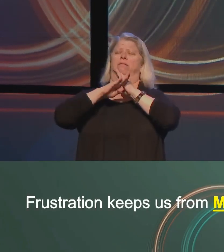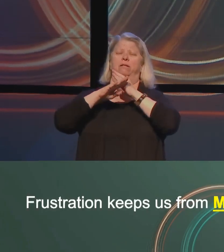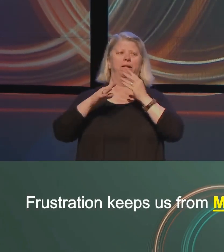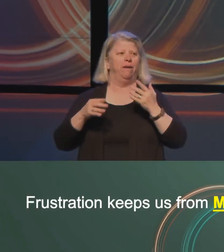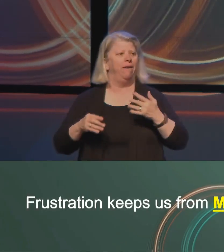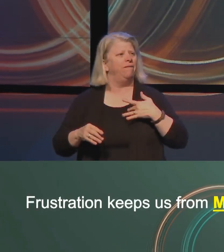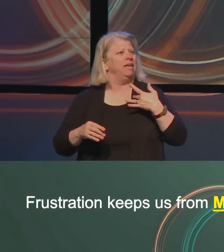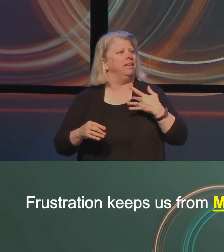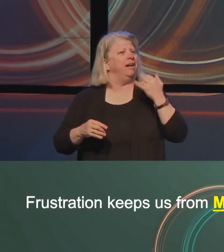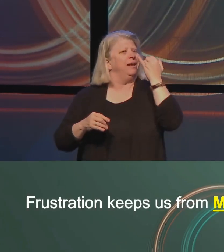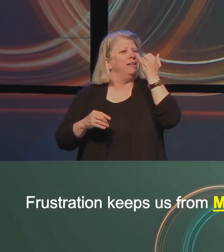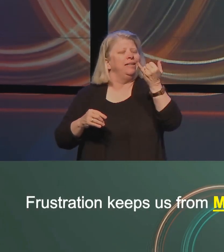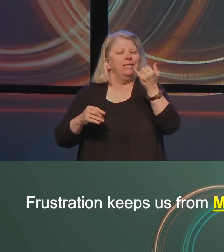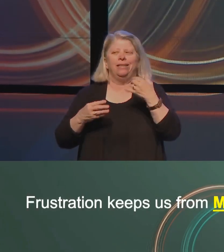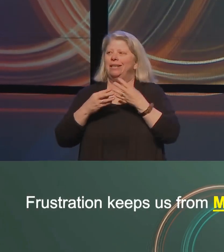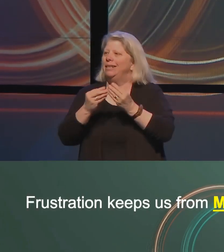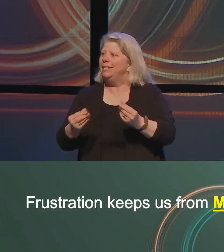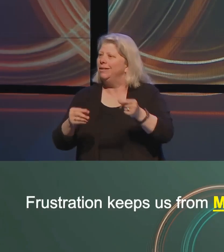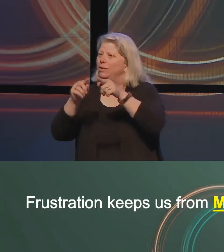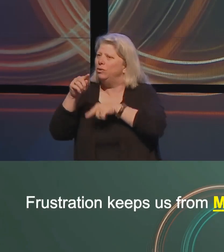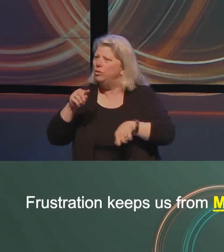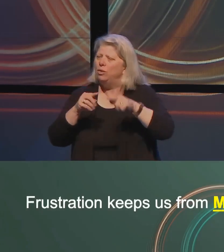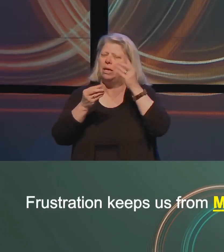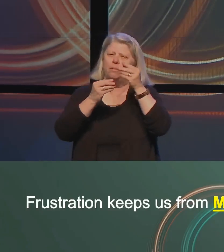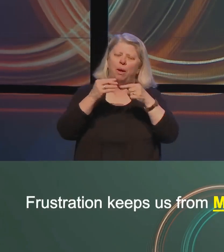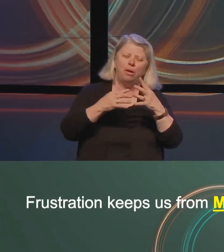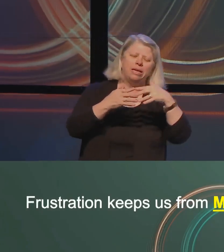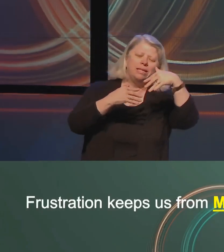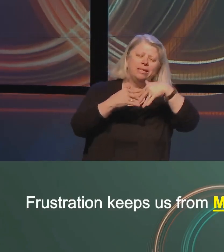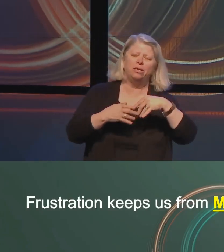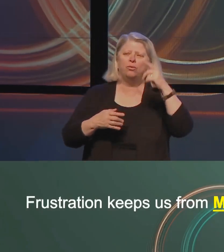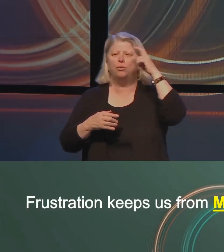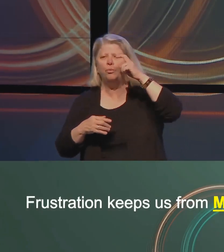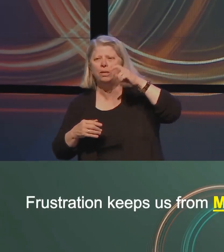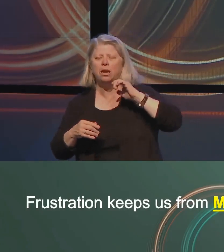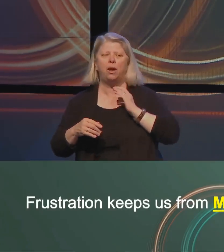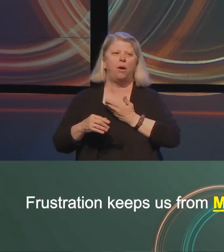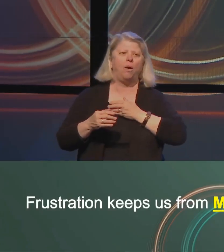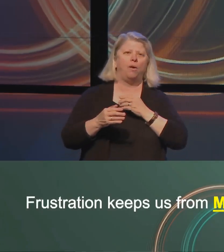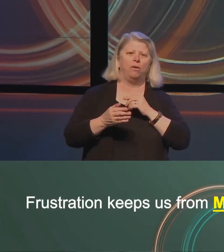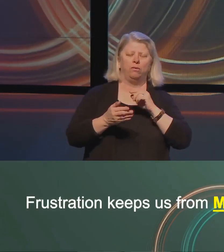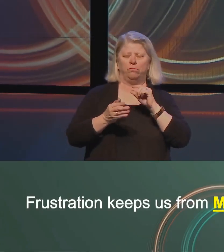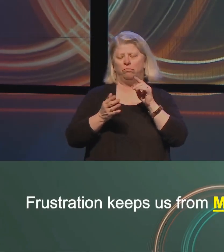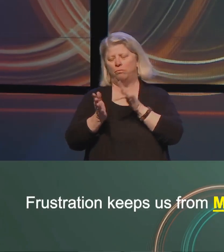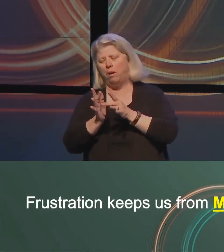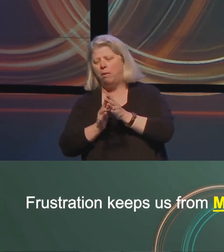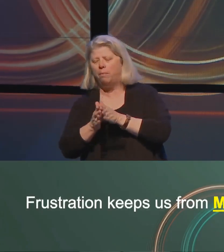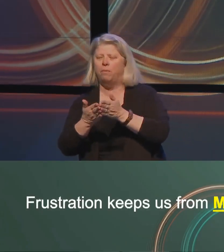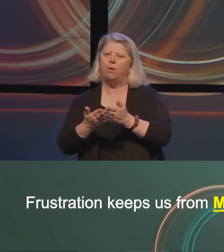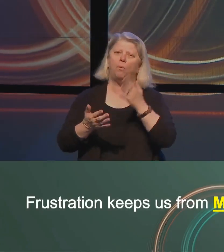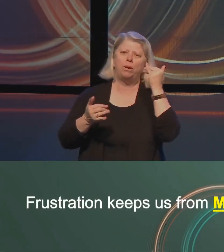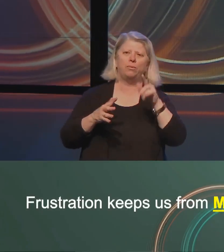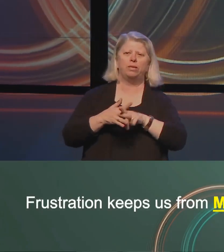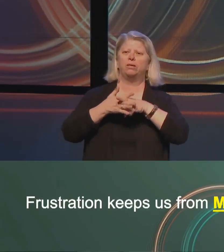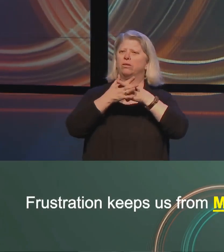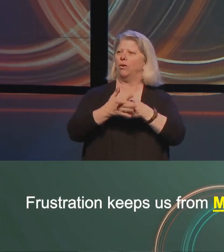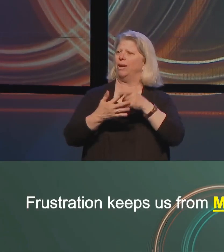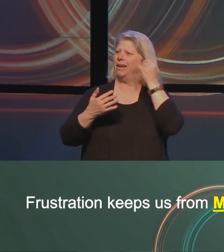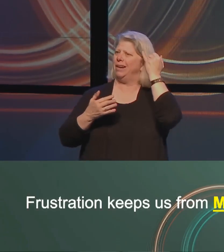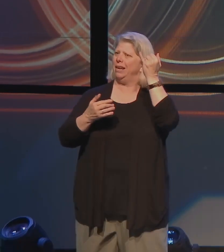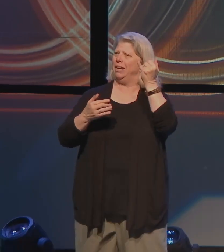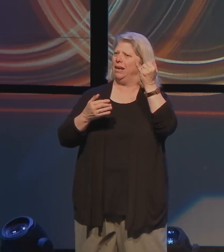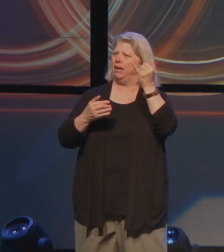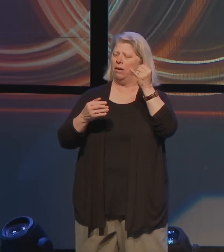this idea of the healing circle, and as we think about indigenous wisdom and the wisdom from our scriptures, this is where I want to start with this idea